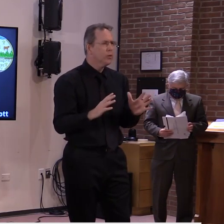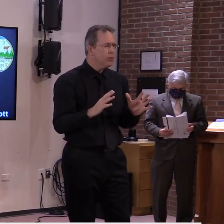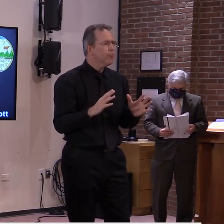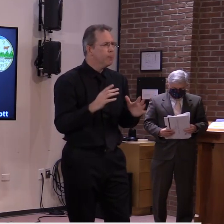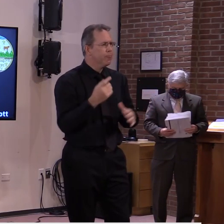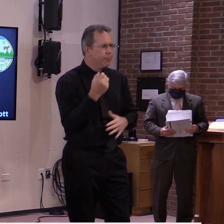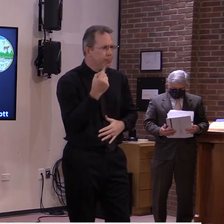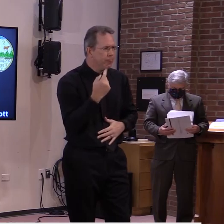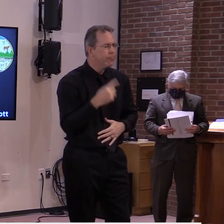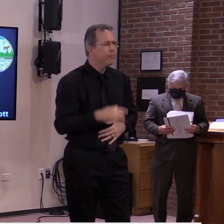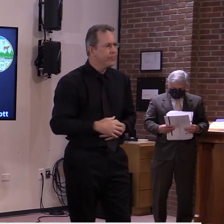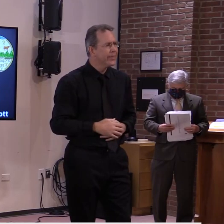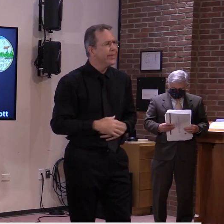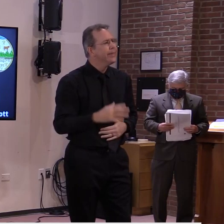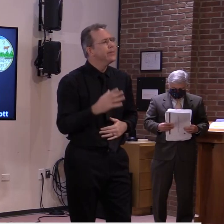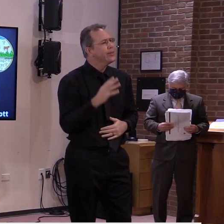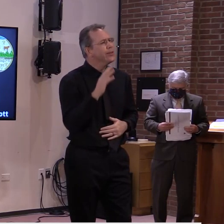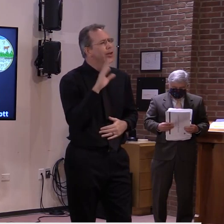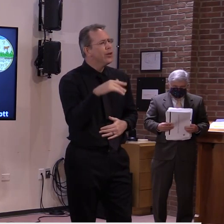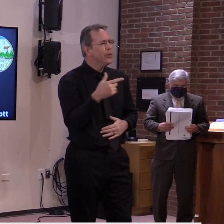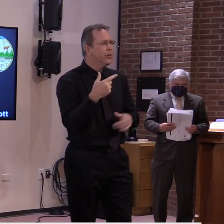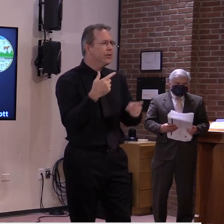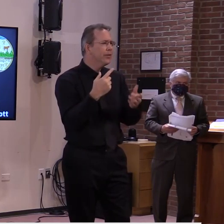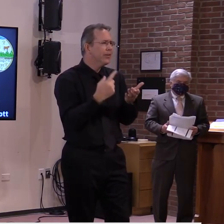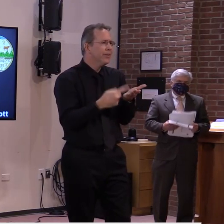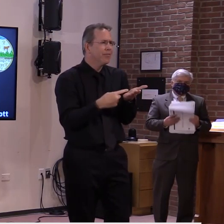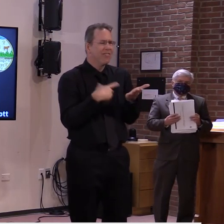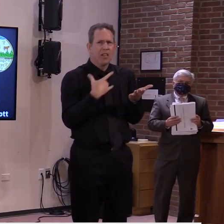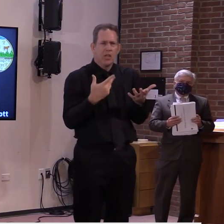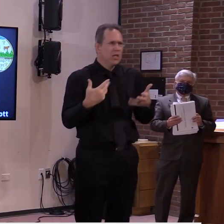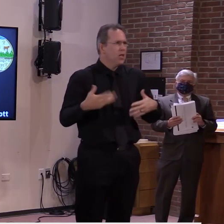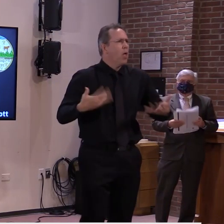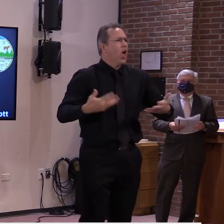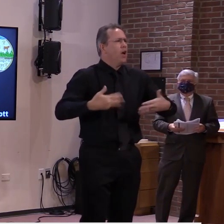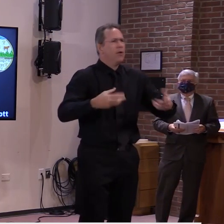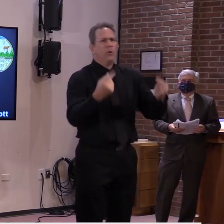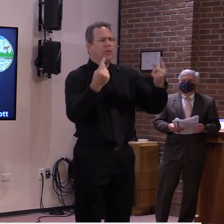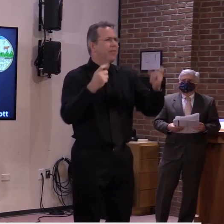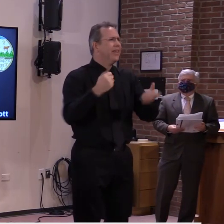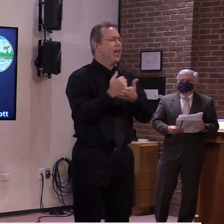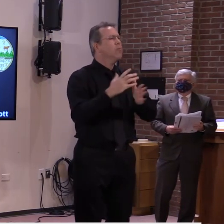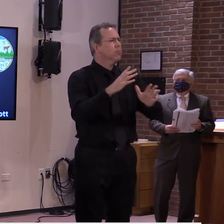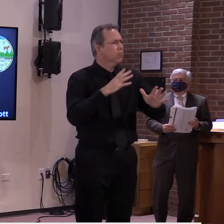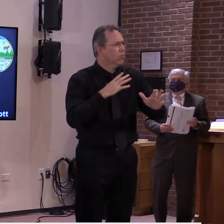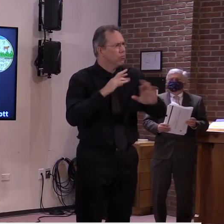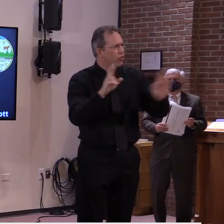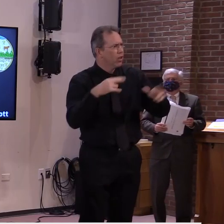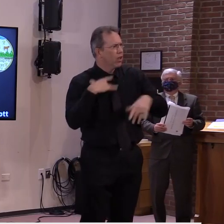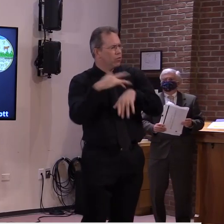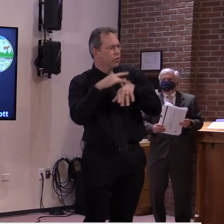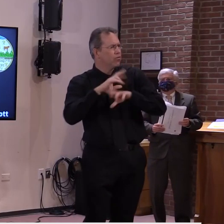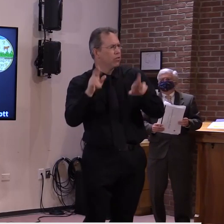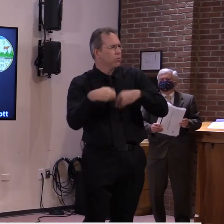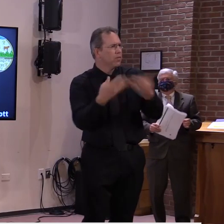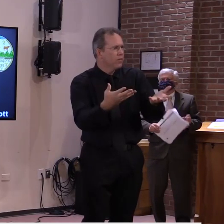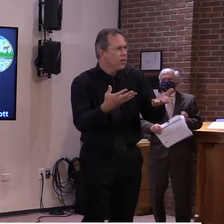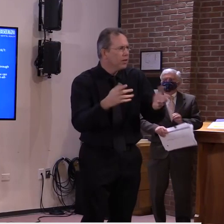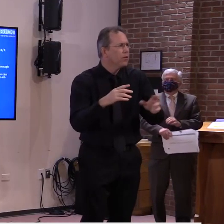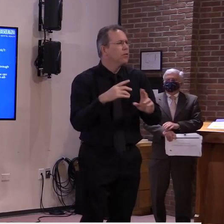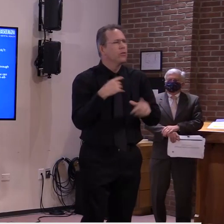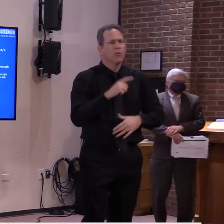wasn't, but please know, help is there if you need it. So with that, I'll turn it over to Commissioner Squirrel, who will